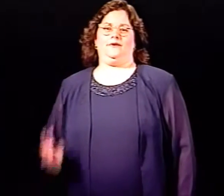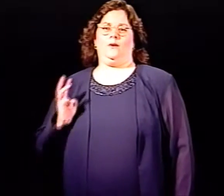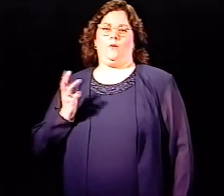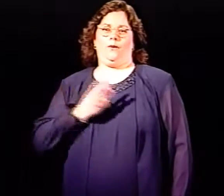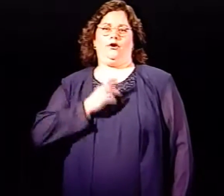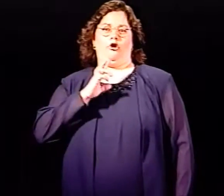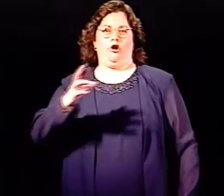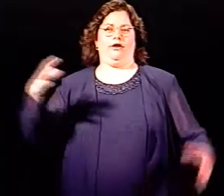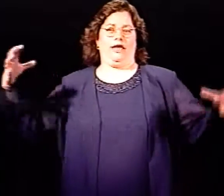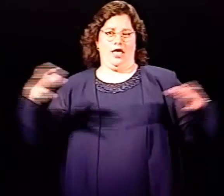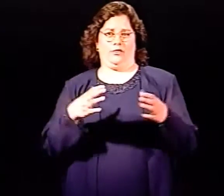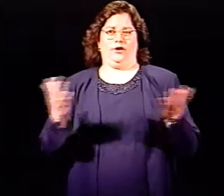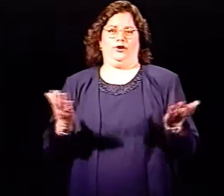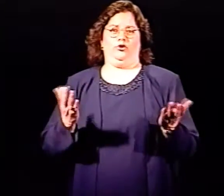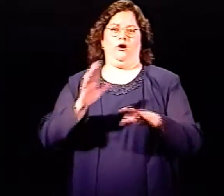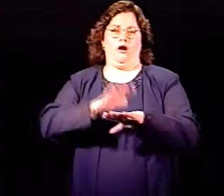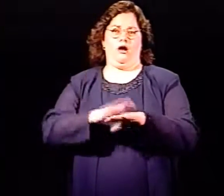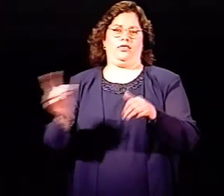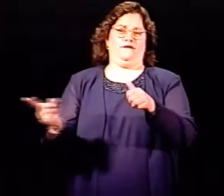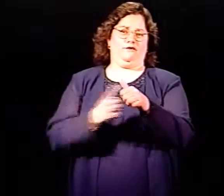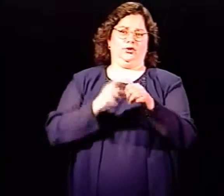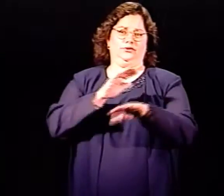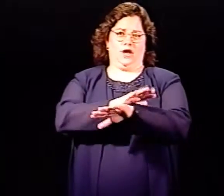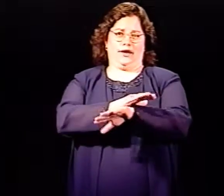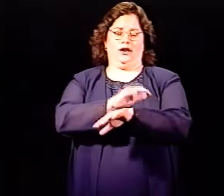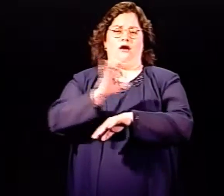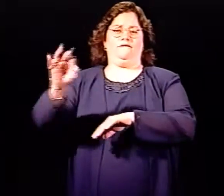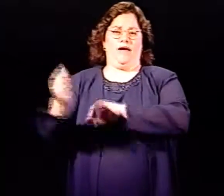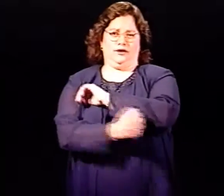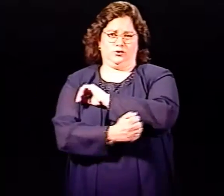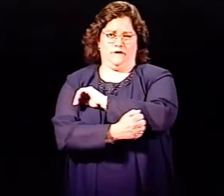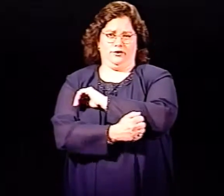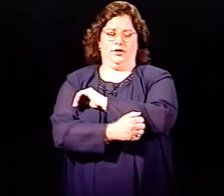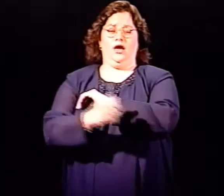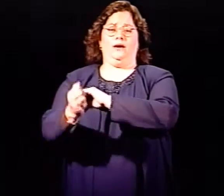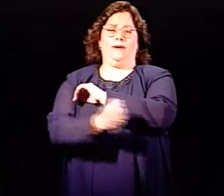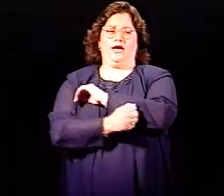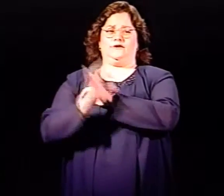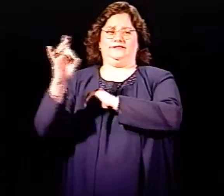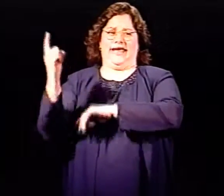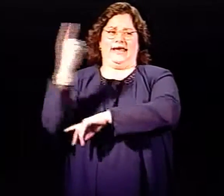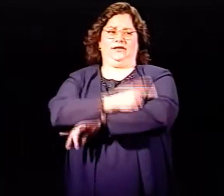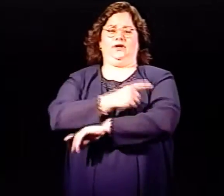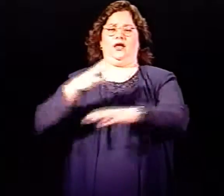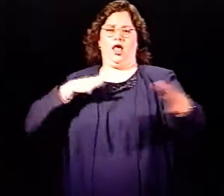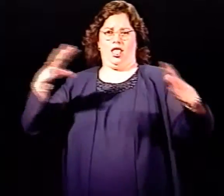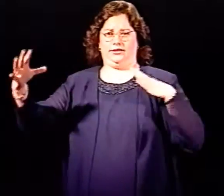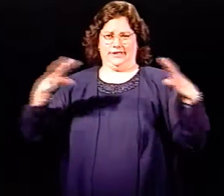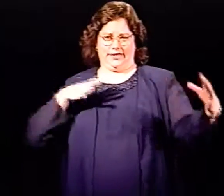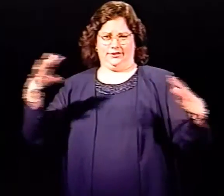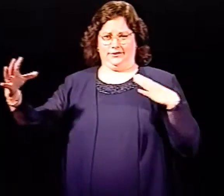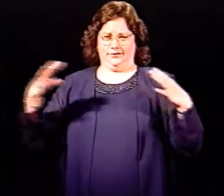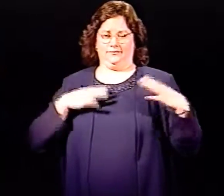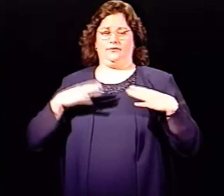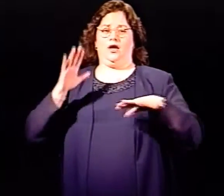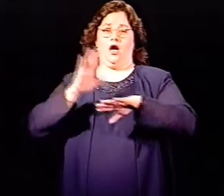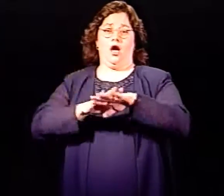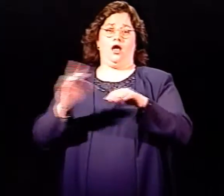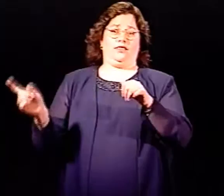We are gathered here the first night of Passover. Passover is an 8-day holiday. On the first 2 nights